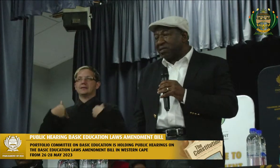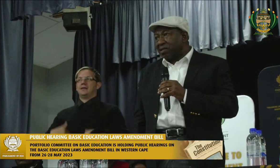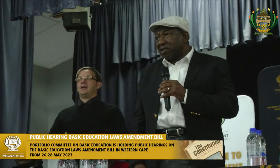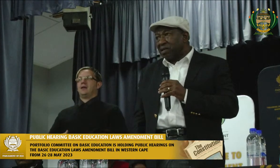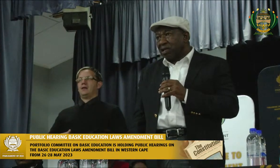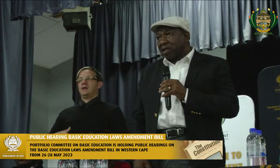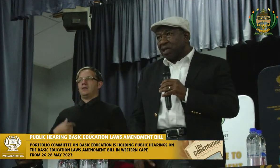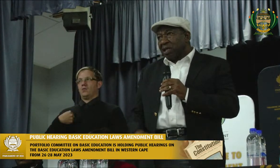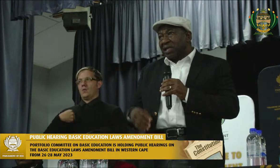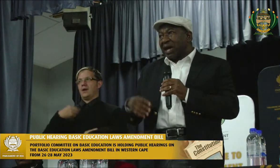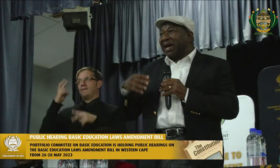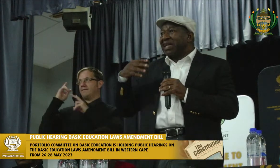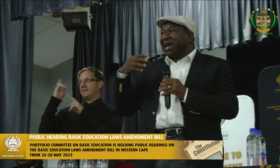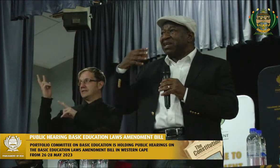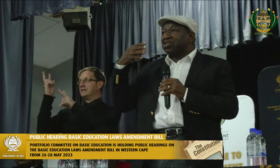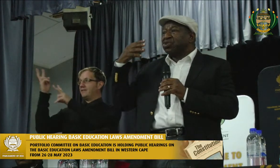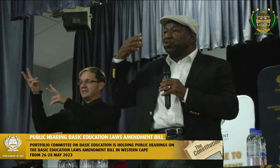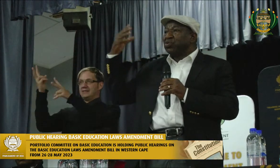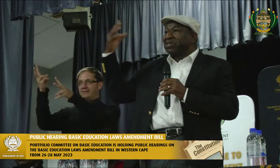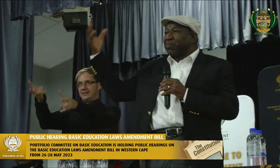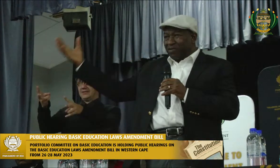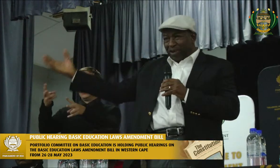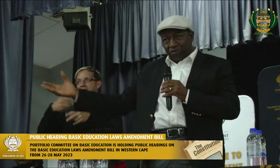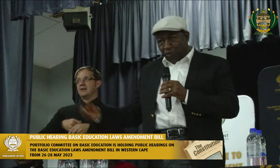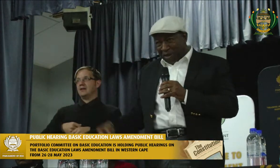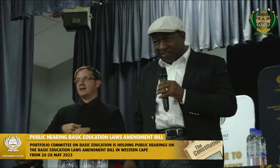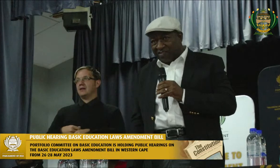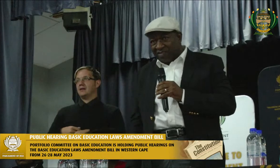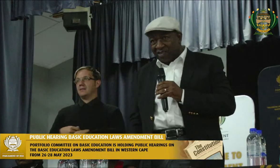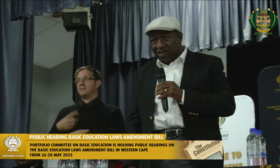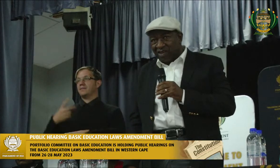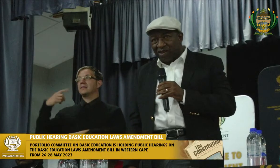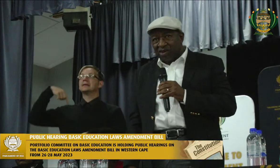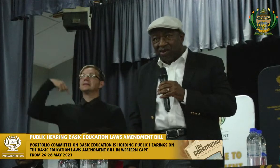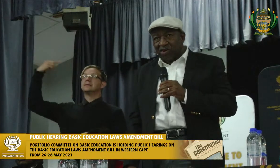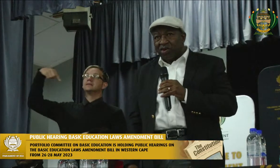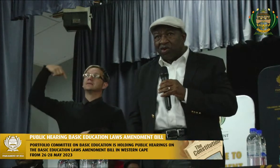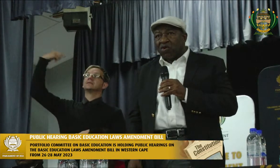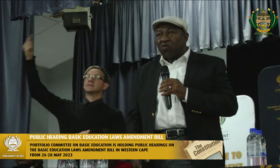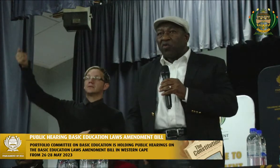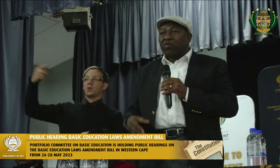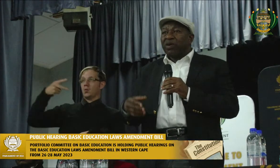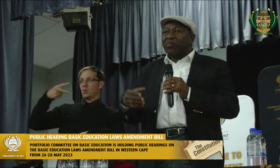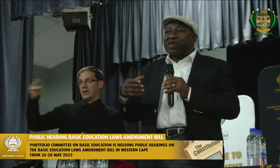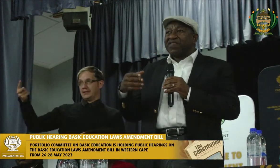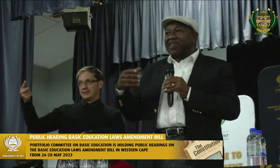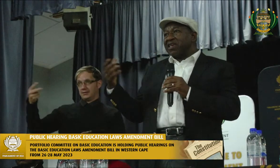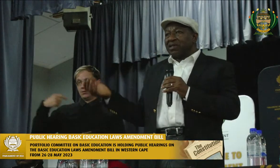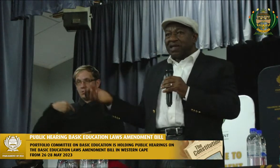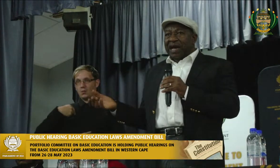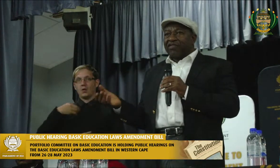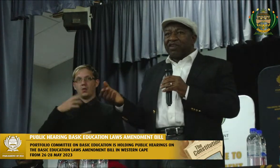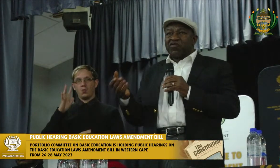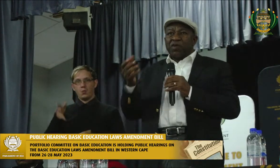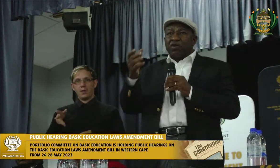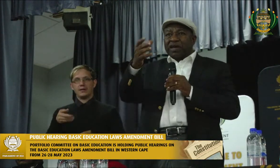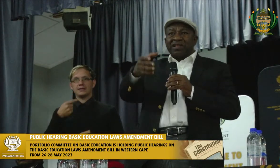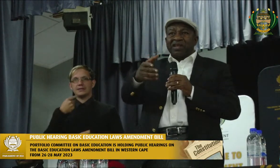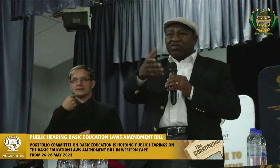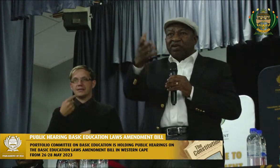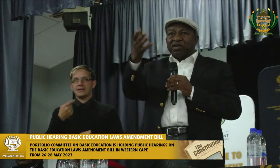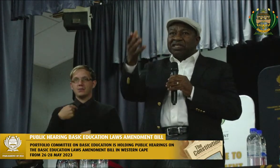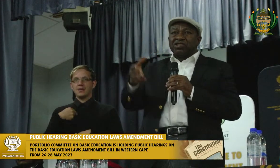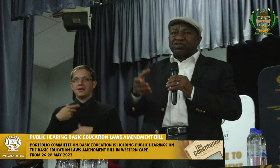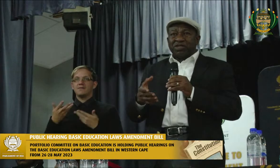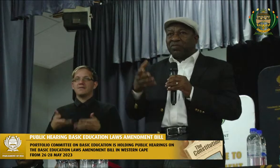Sunday. The other two subsequent weeks, we will be saying, you have spoken,